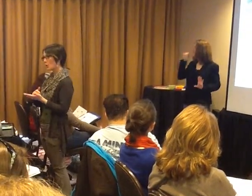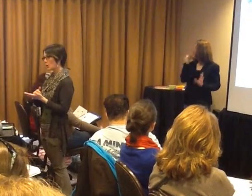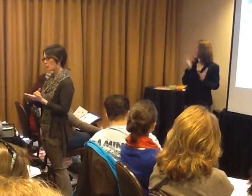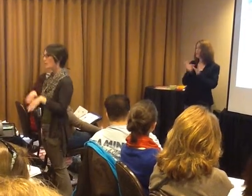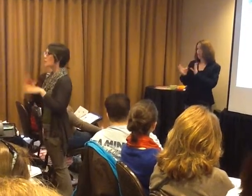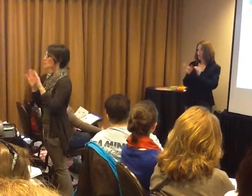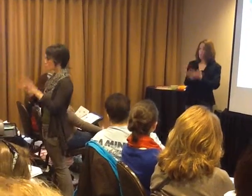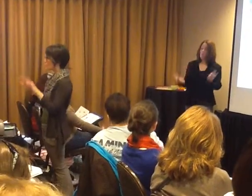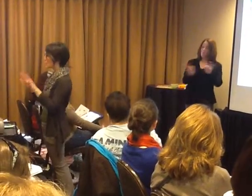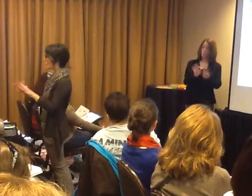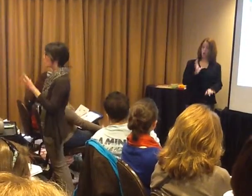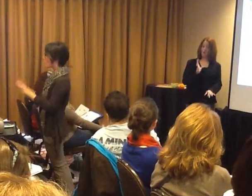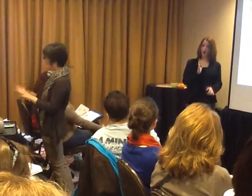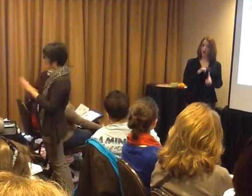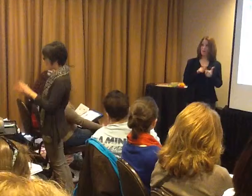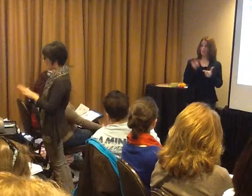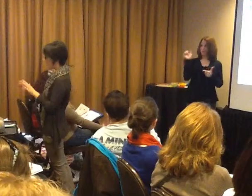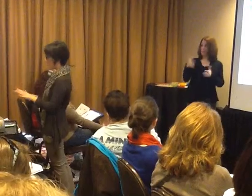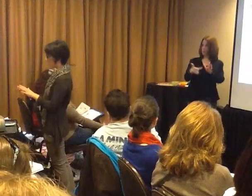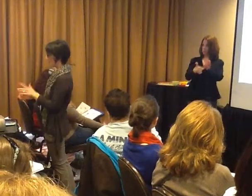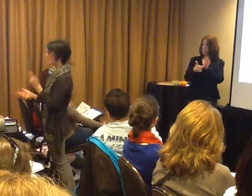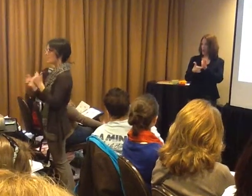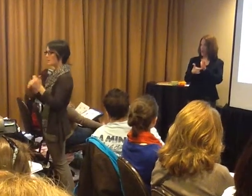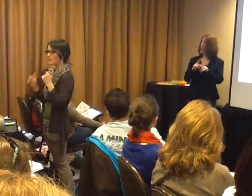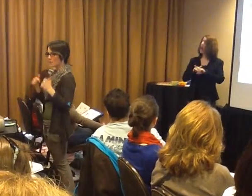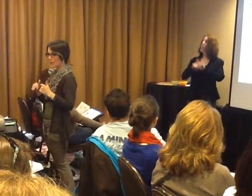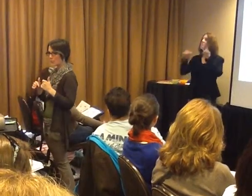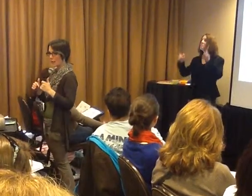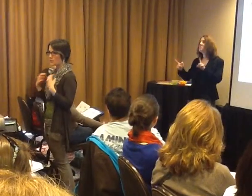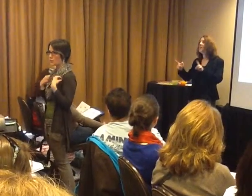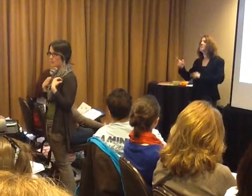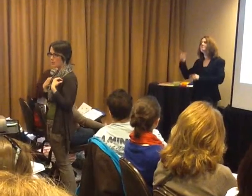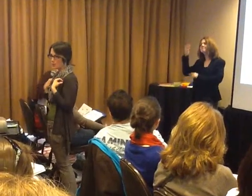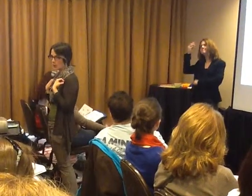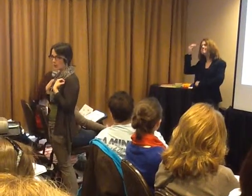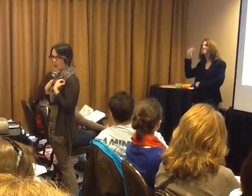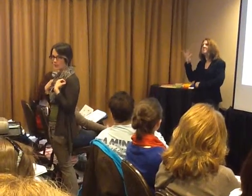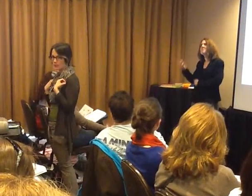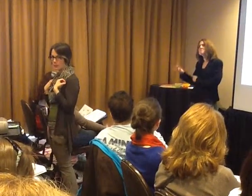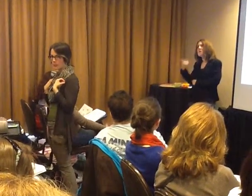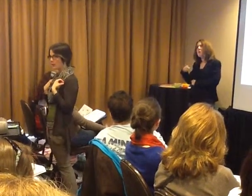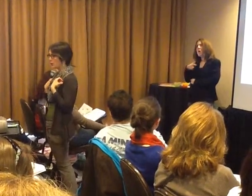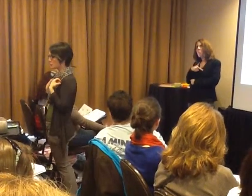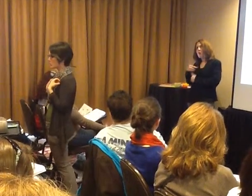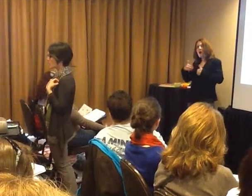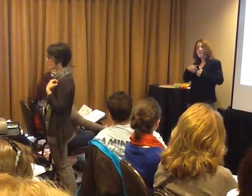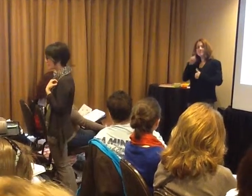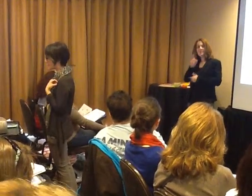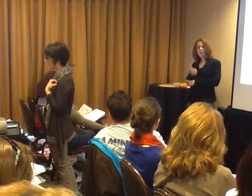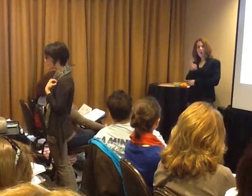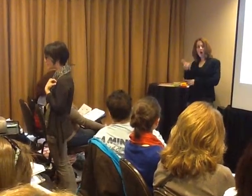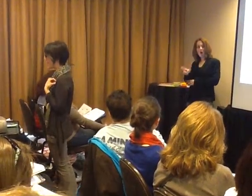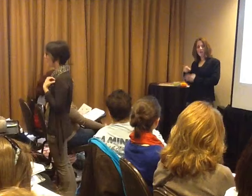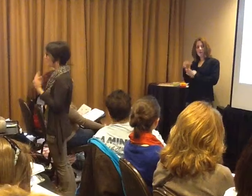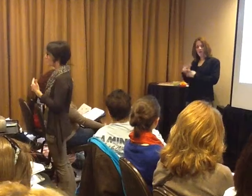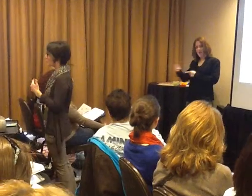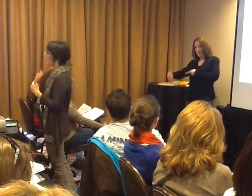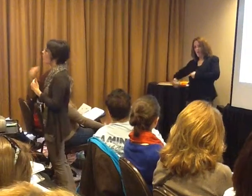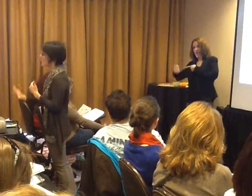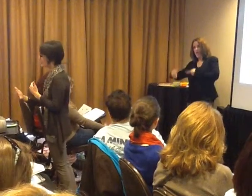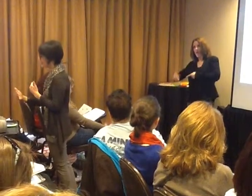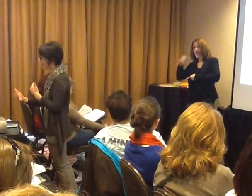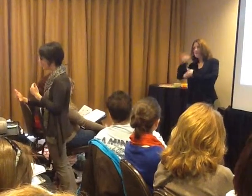is important, certainly require that of them, but something to think about is we may be putting our deaf and hard of hearing students at a disadvantage if